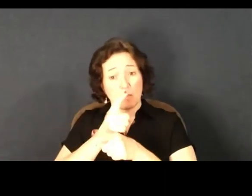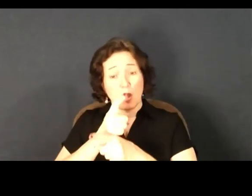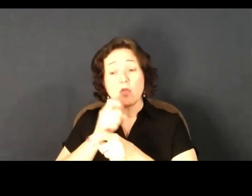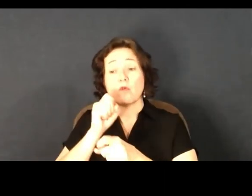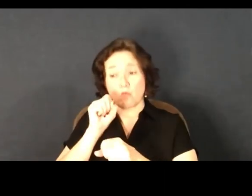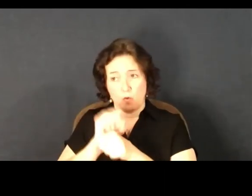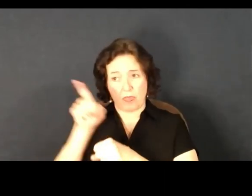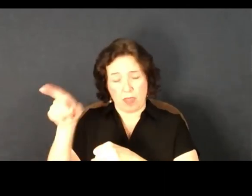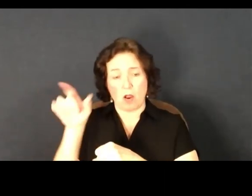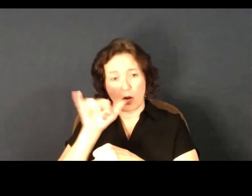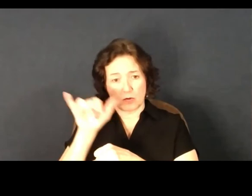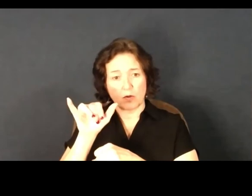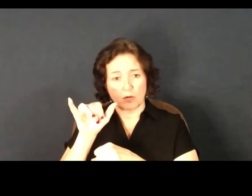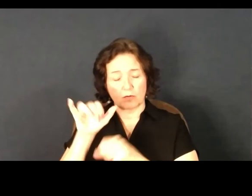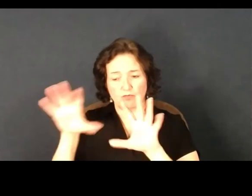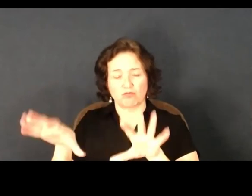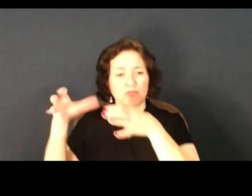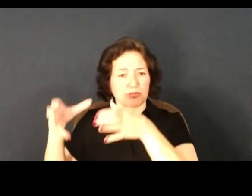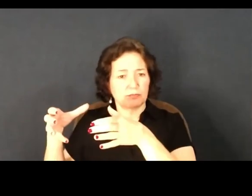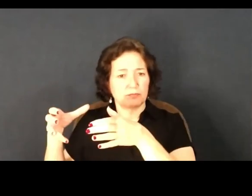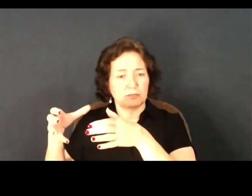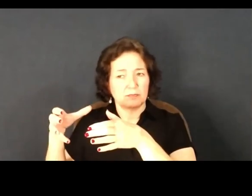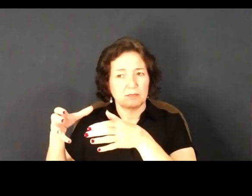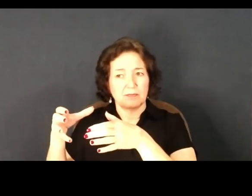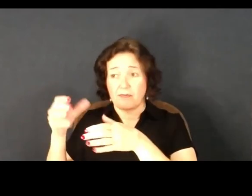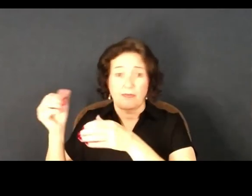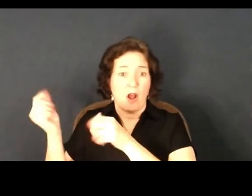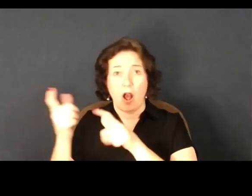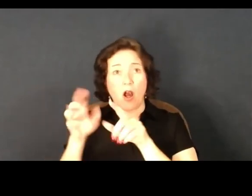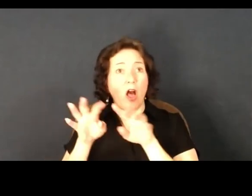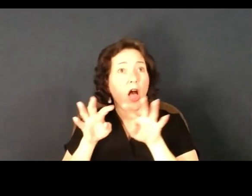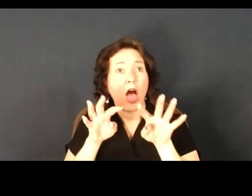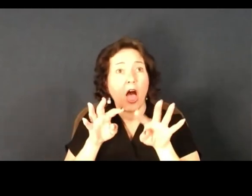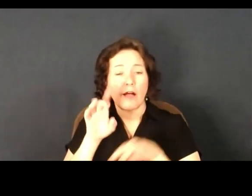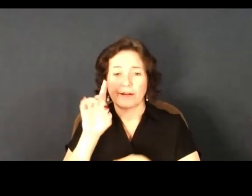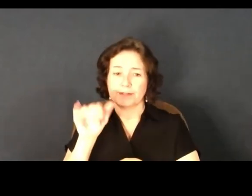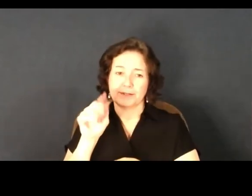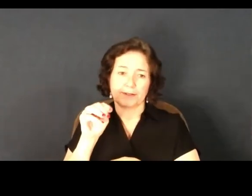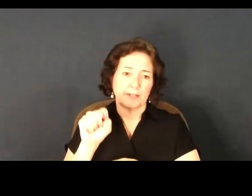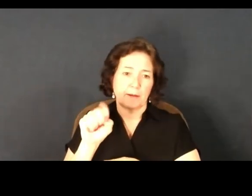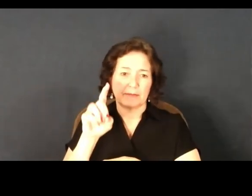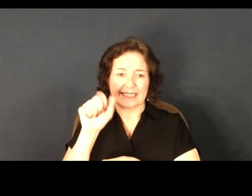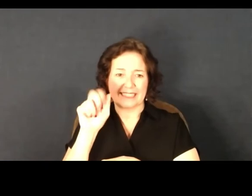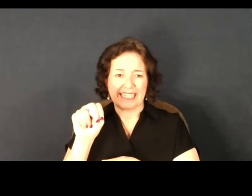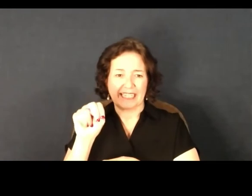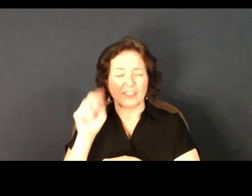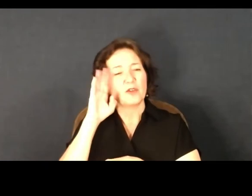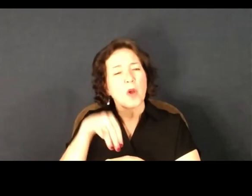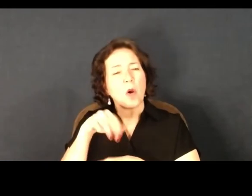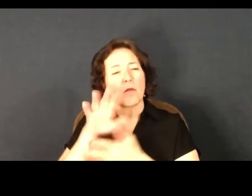too. And they were all under the influence of James Dean in Rebel Without a